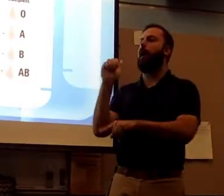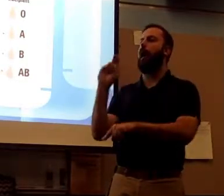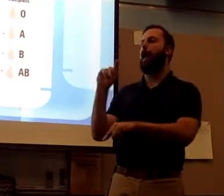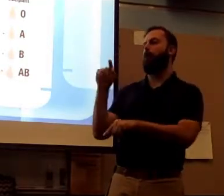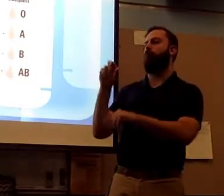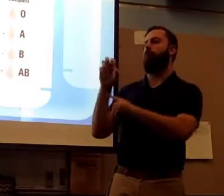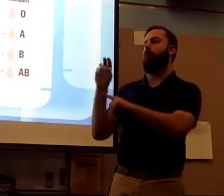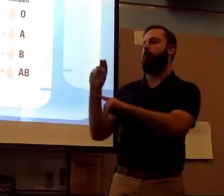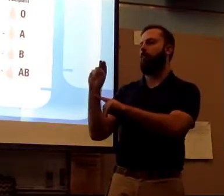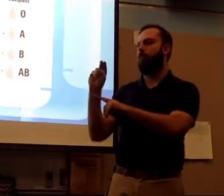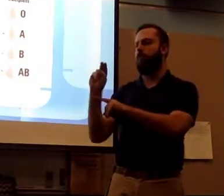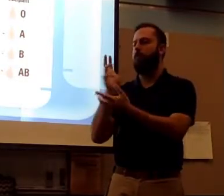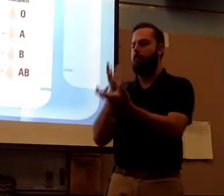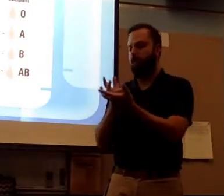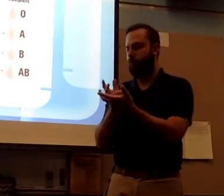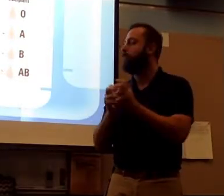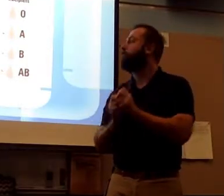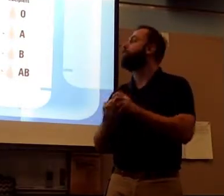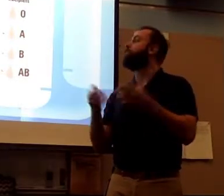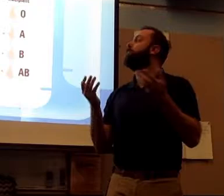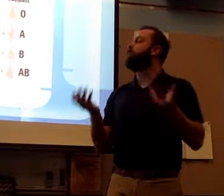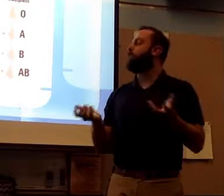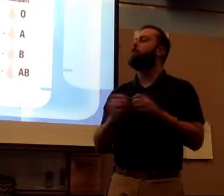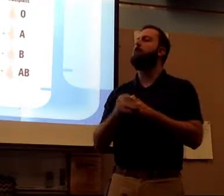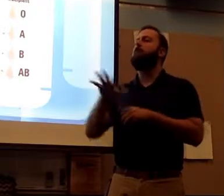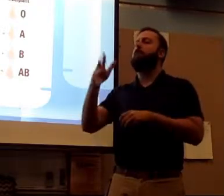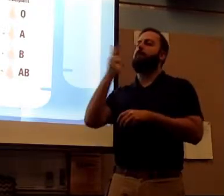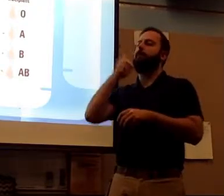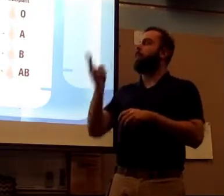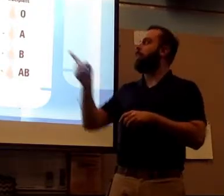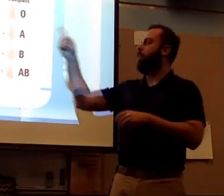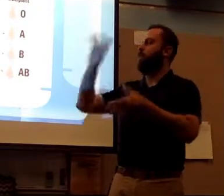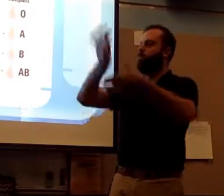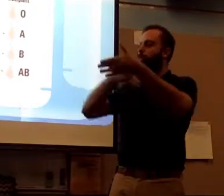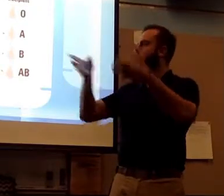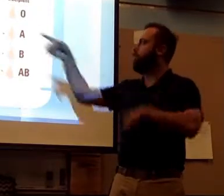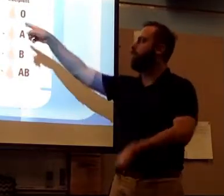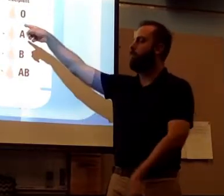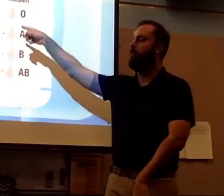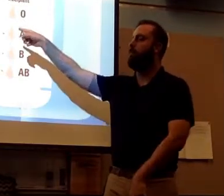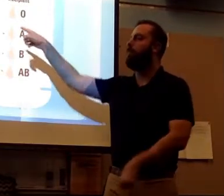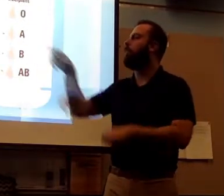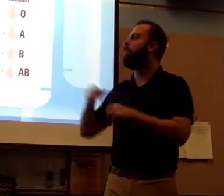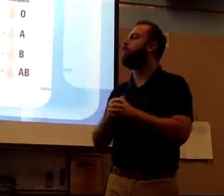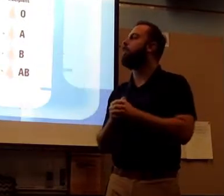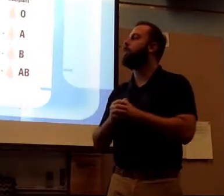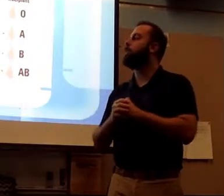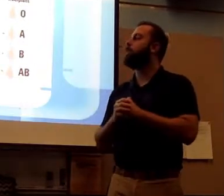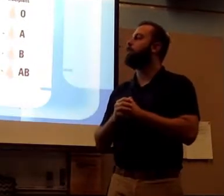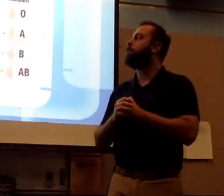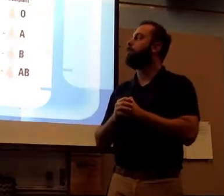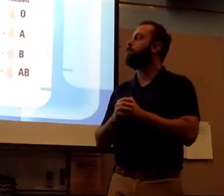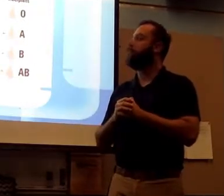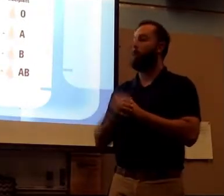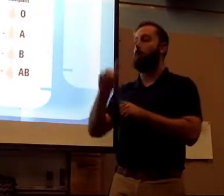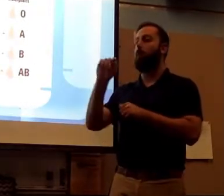match. So you can kind of see the chart here, how type O can just go to